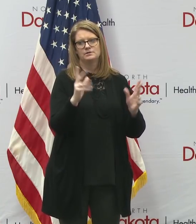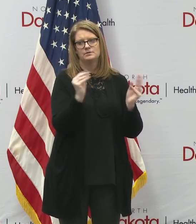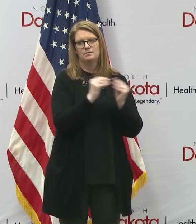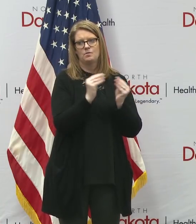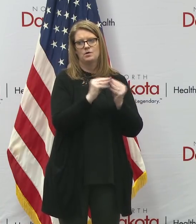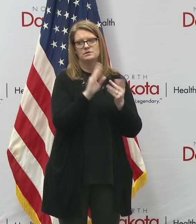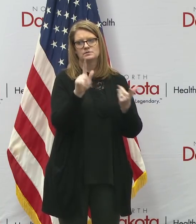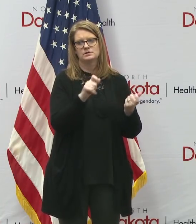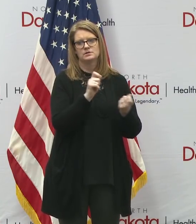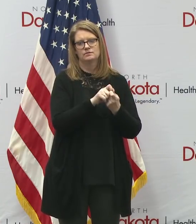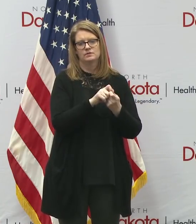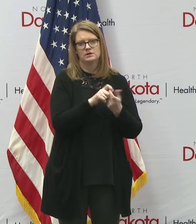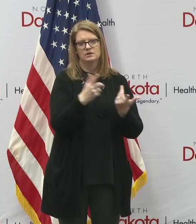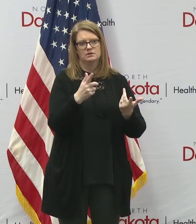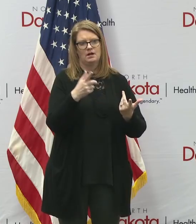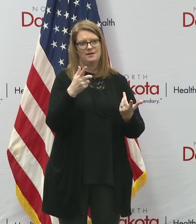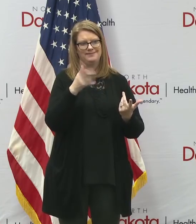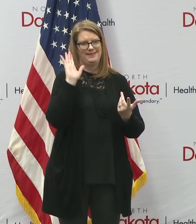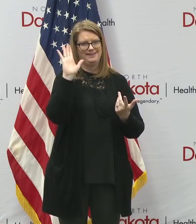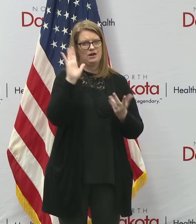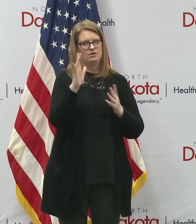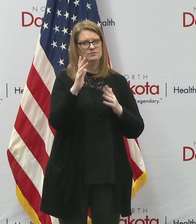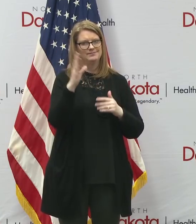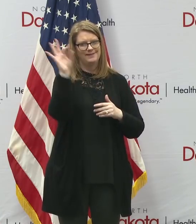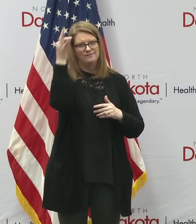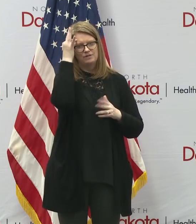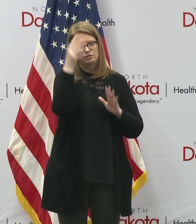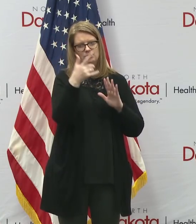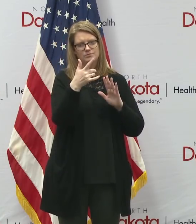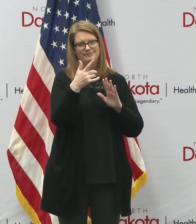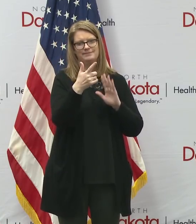the historic federal legislation on Monday.